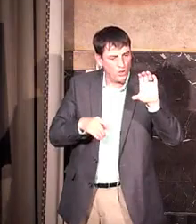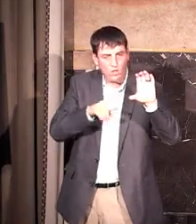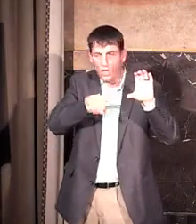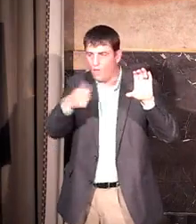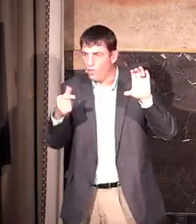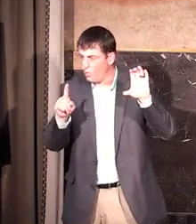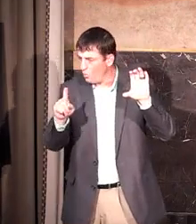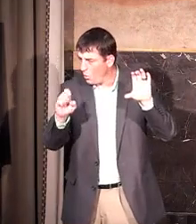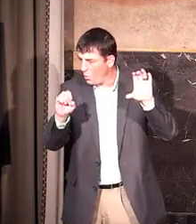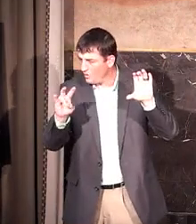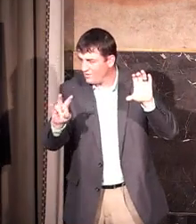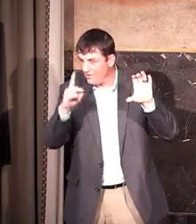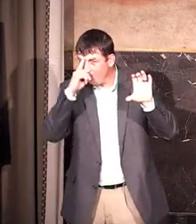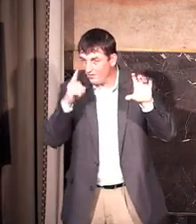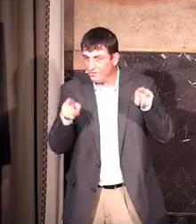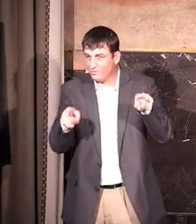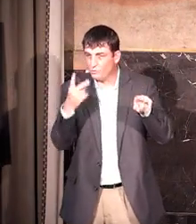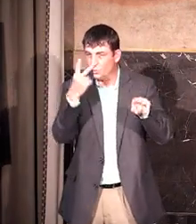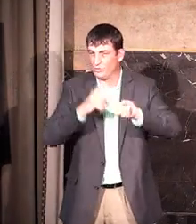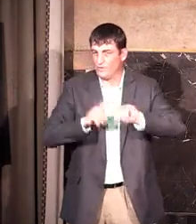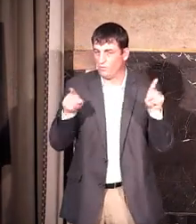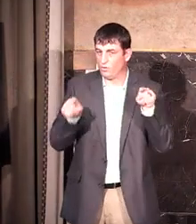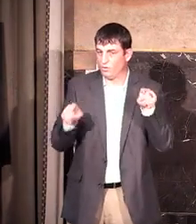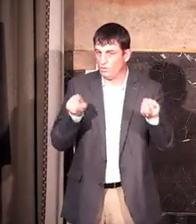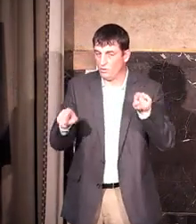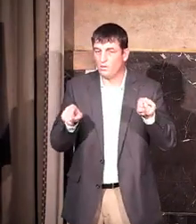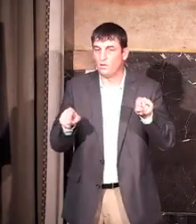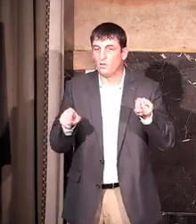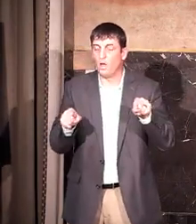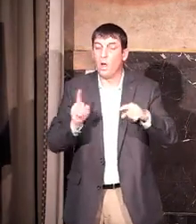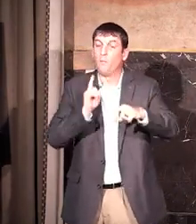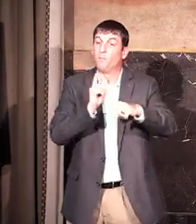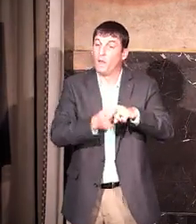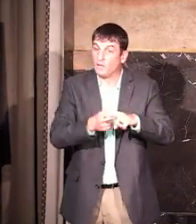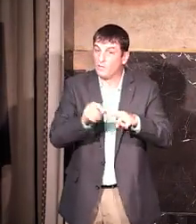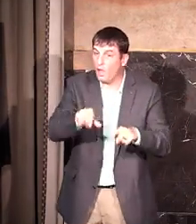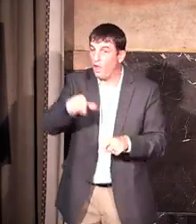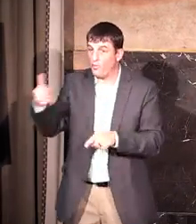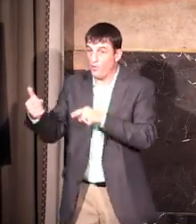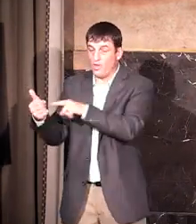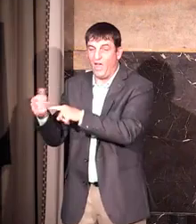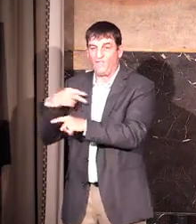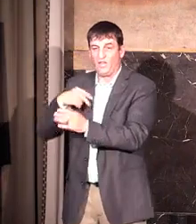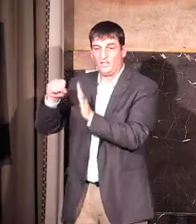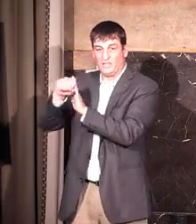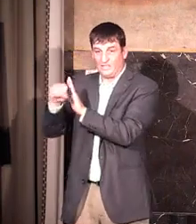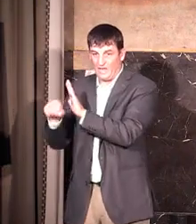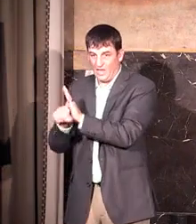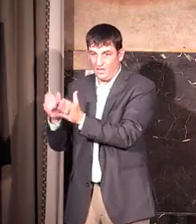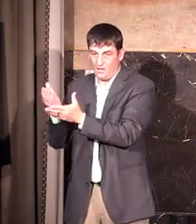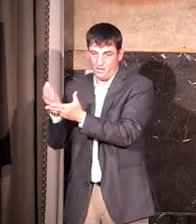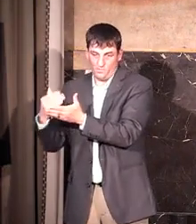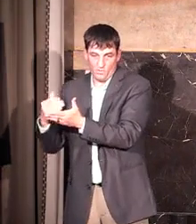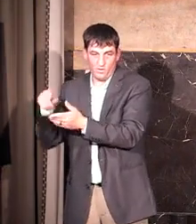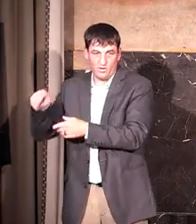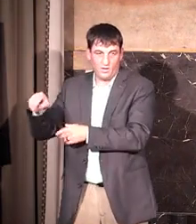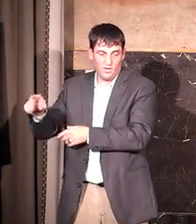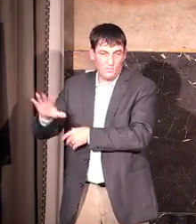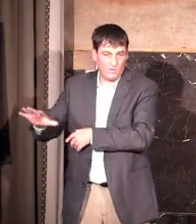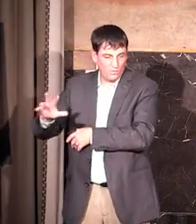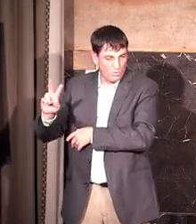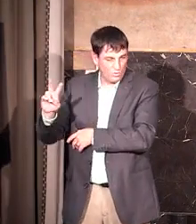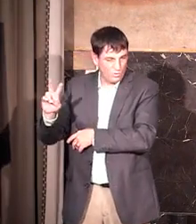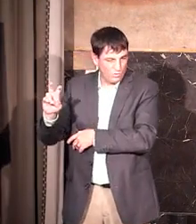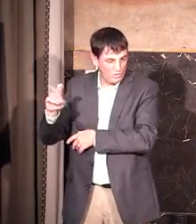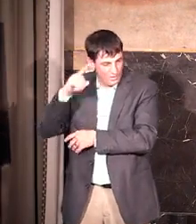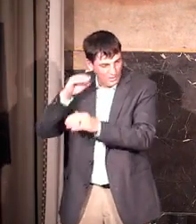$107 a month, I think it is. And then in addition to that, there is a state component, which is caps out at about I